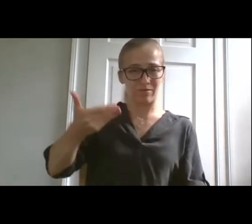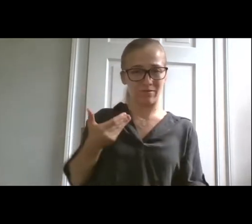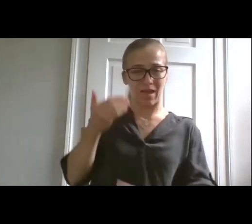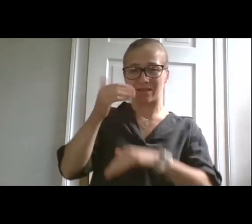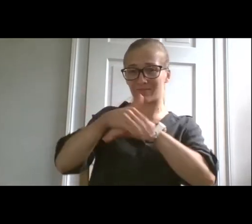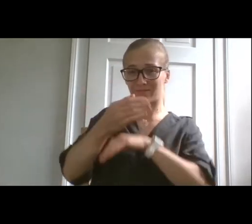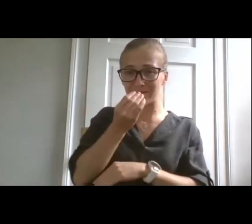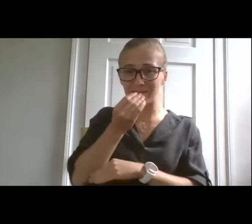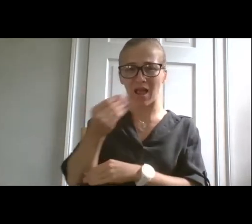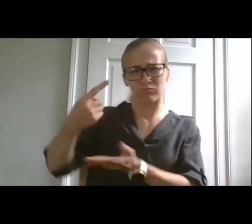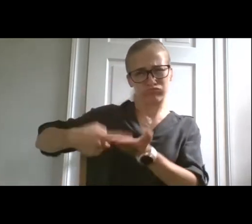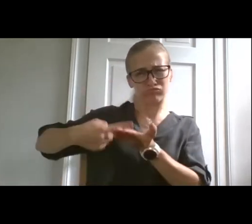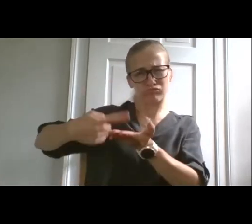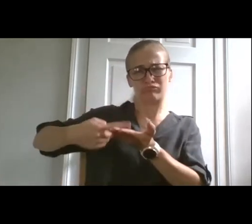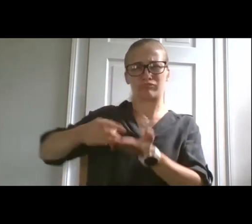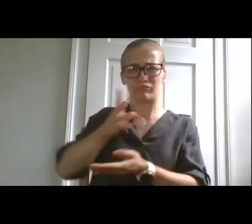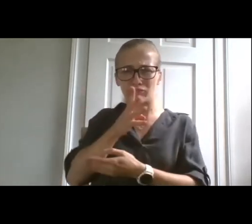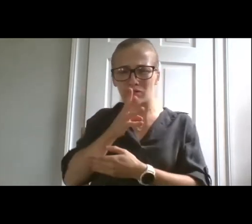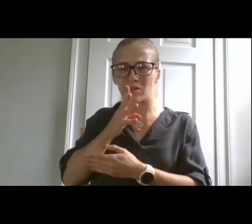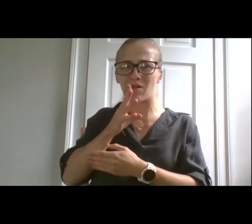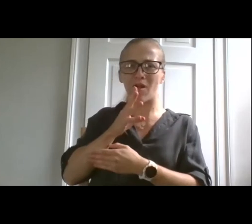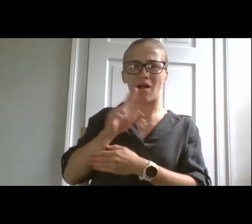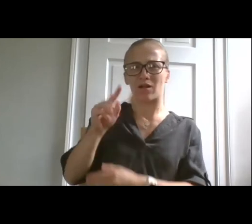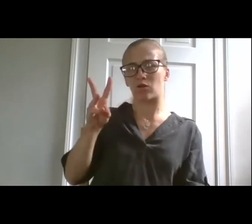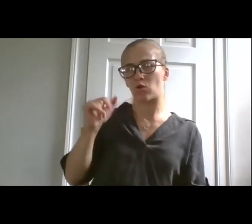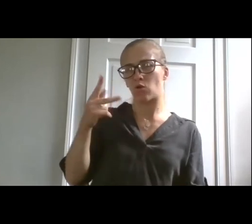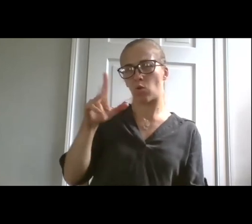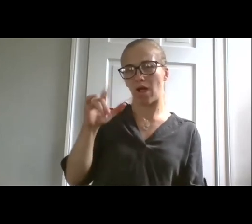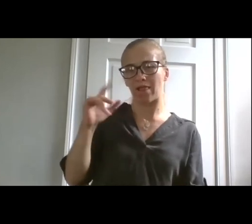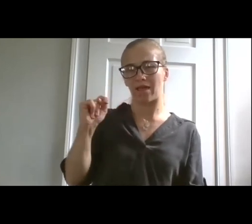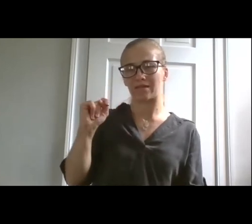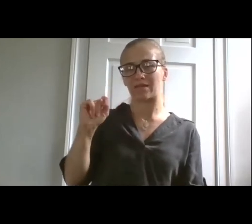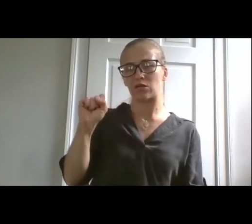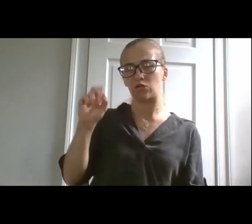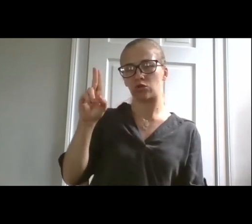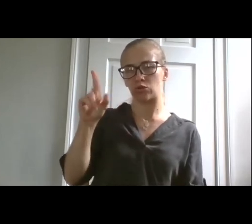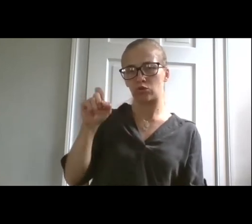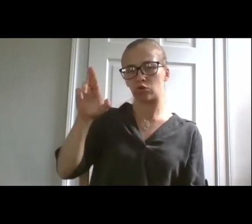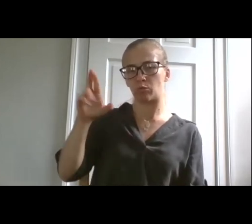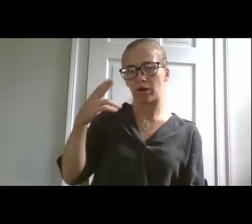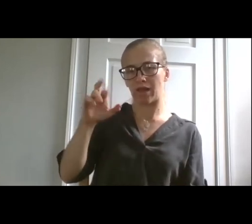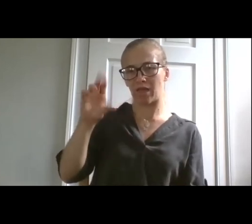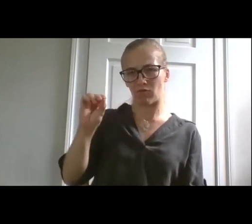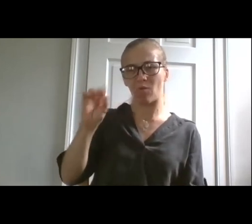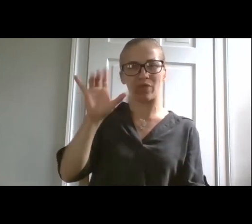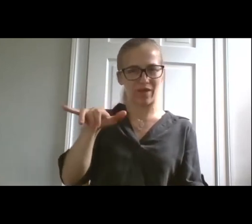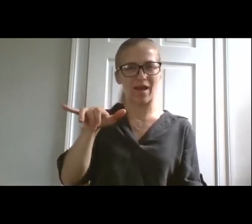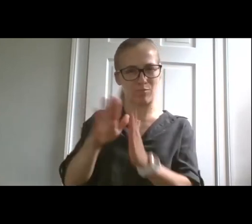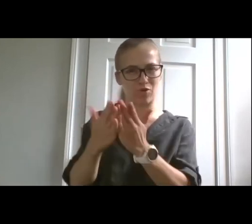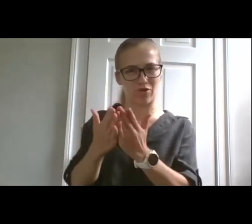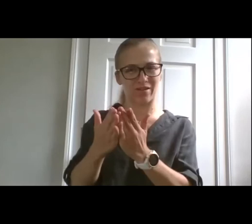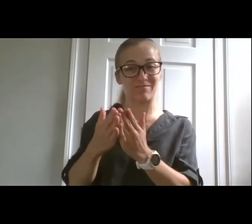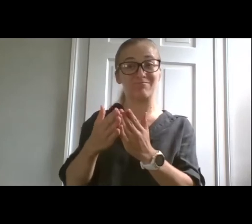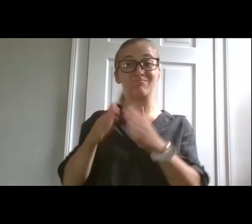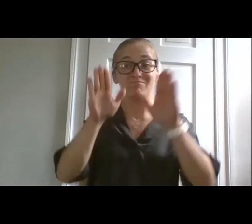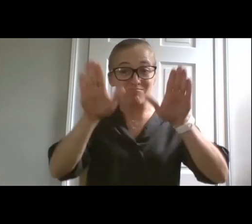talked. We just talked about Twilight of the Superheroes or whatever her most recent book was. And it was great. But